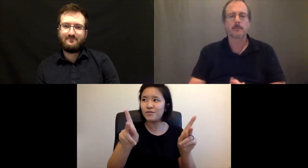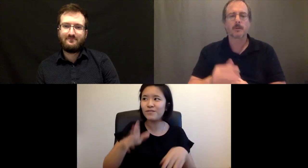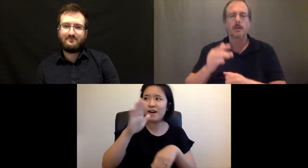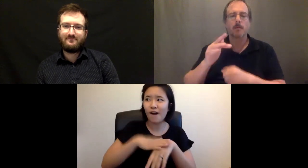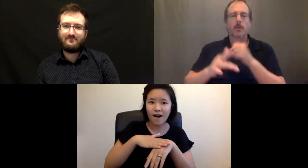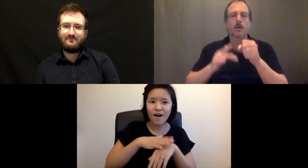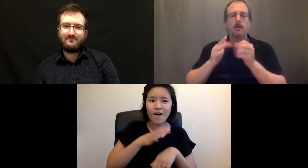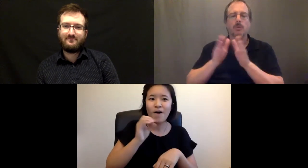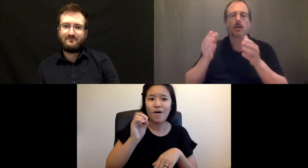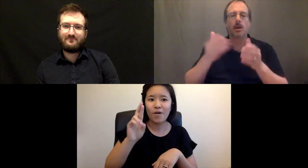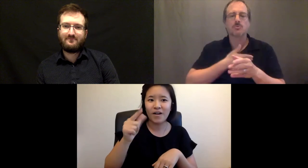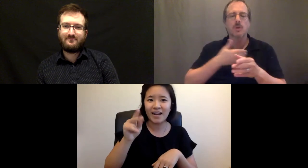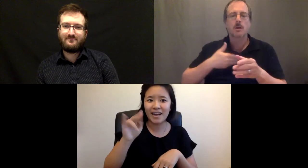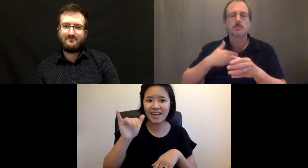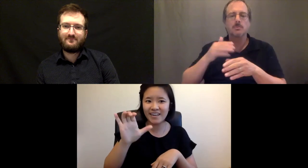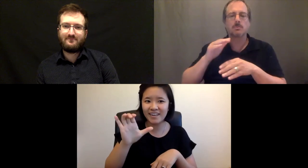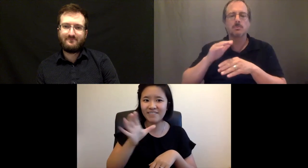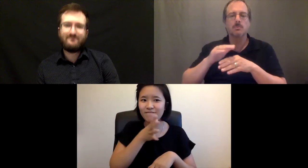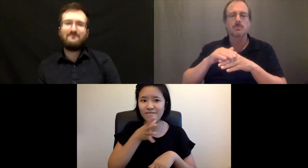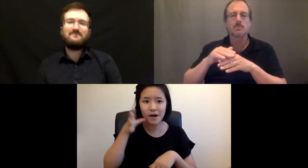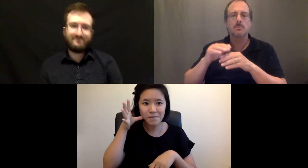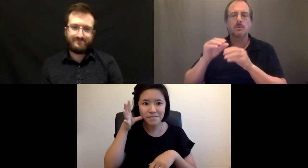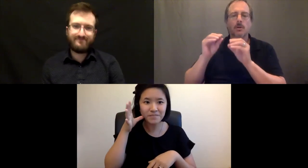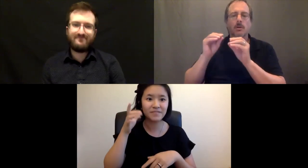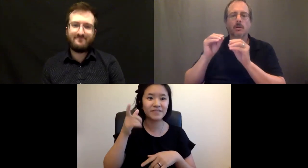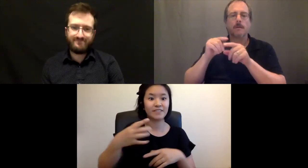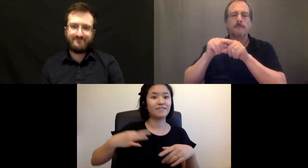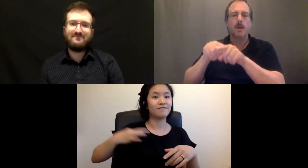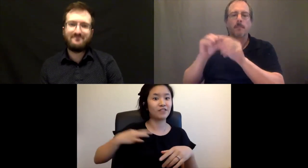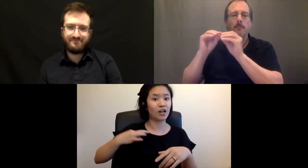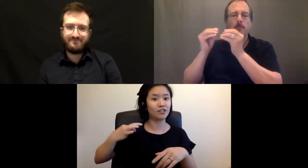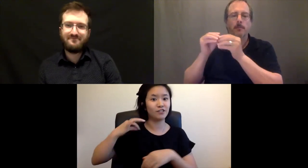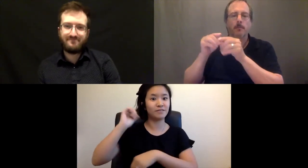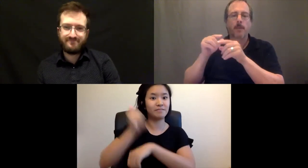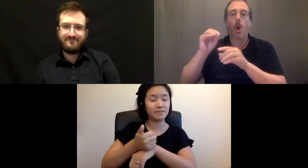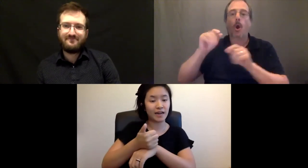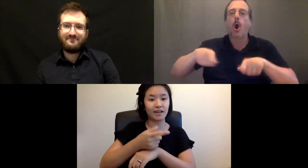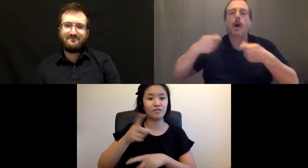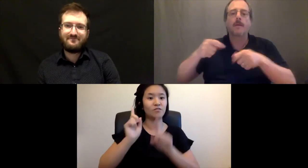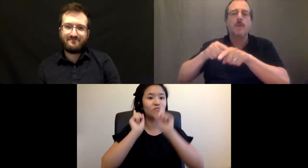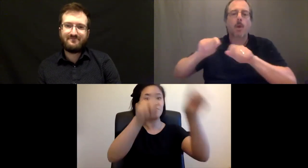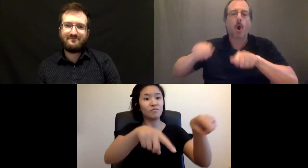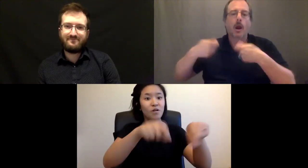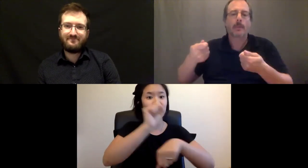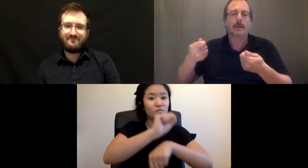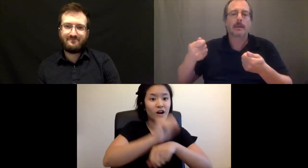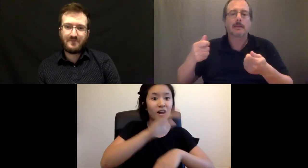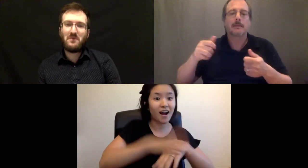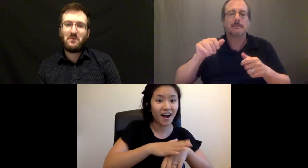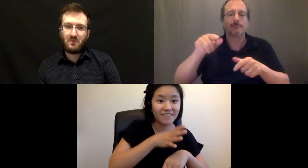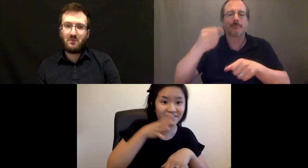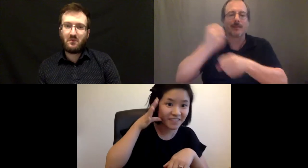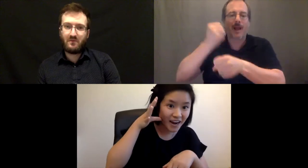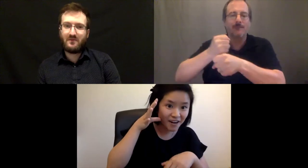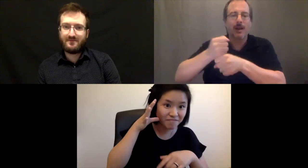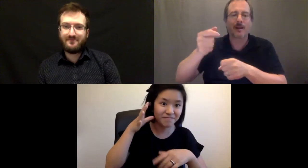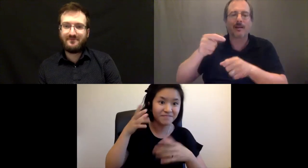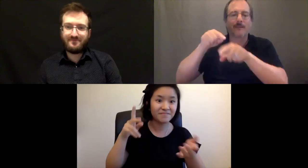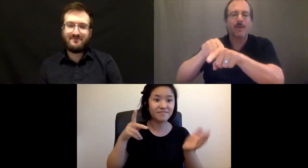Worldwide Opportunities on Organic Farms. There's volunteer opportunities where you can travel abroad